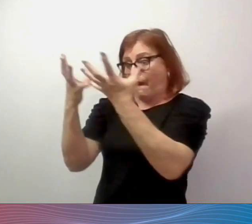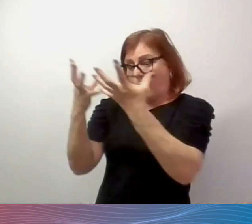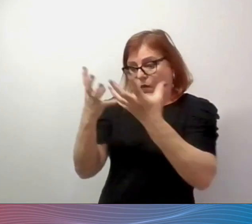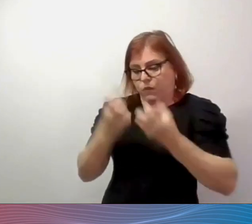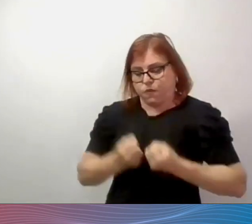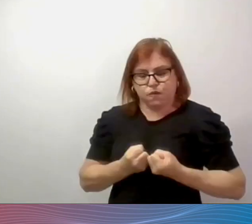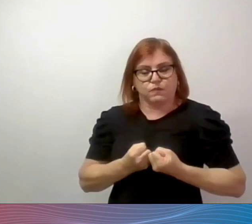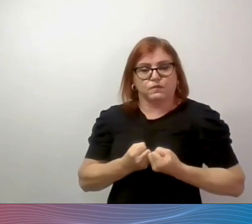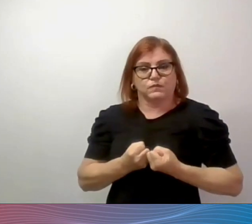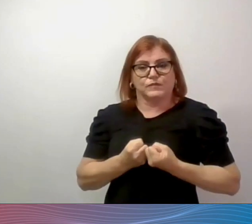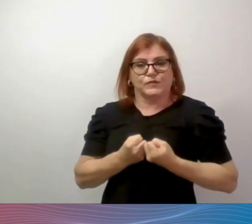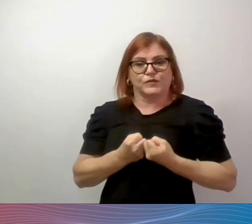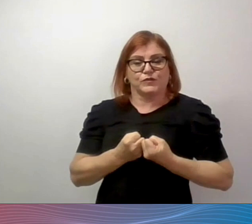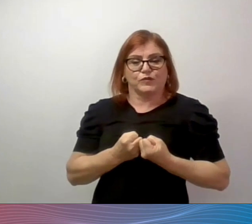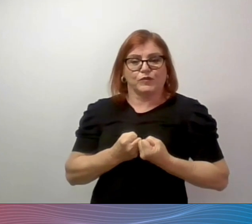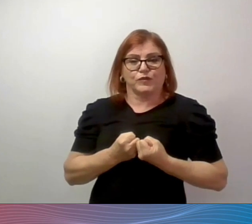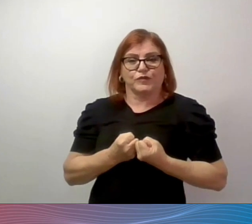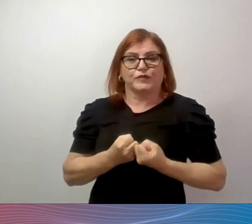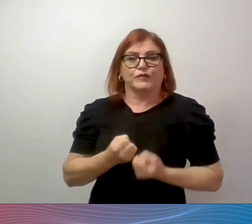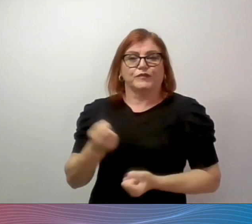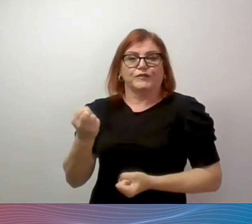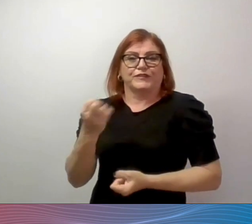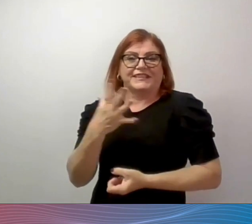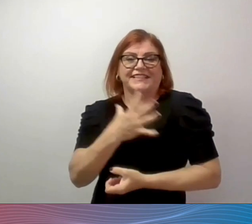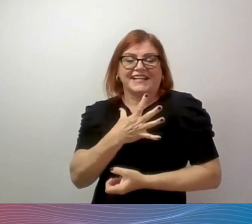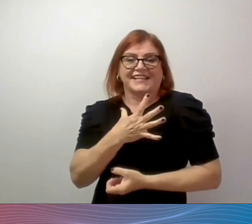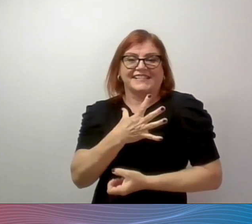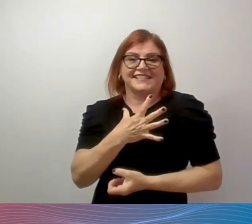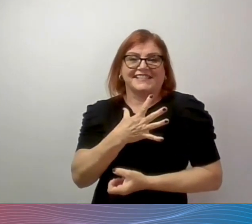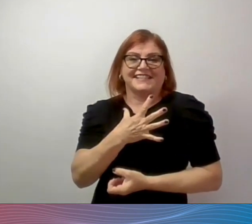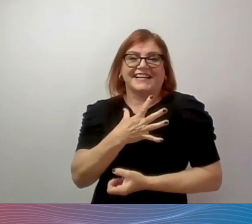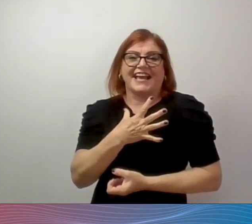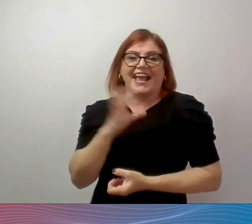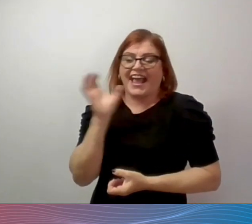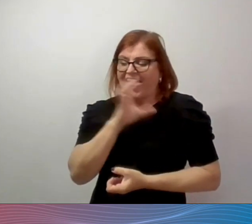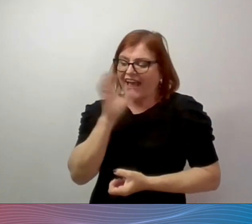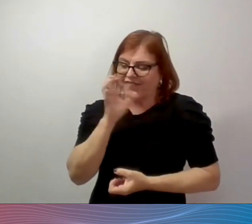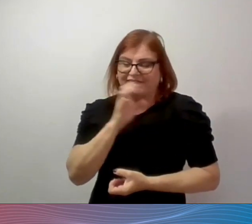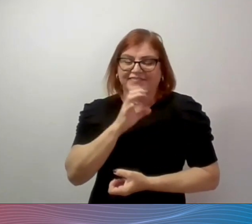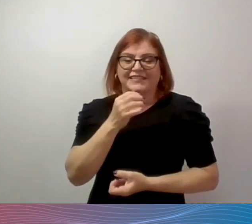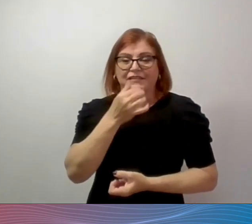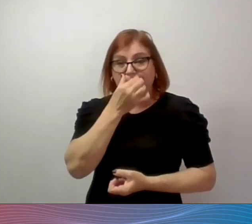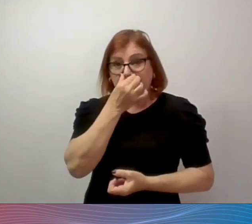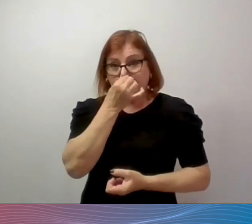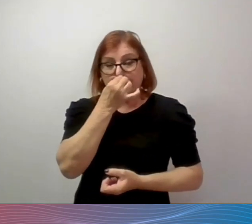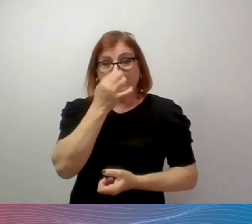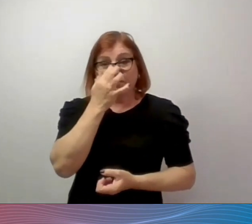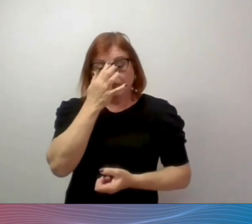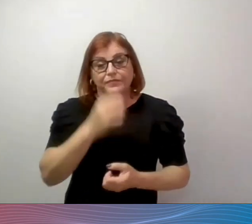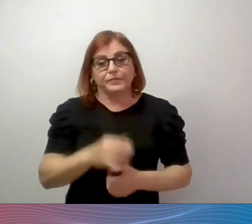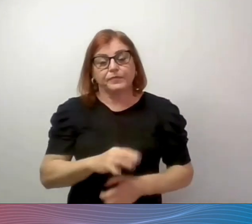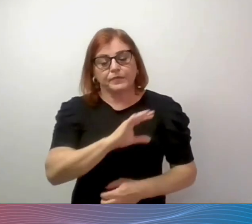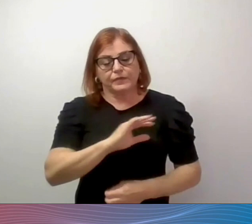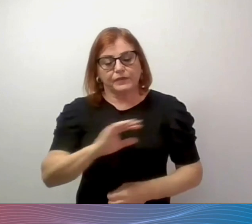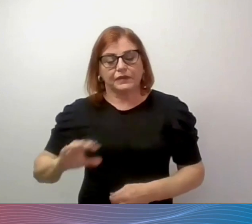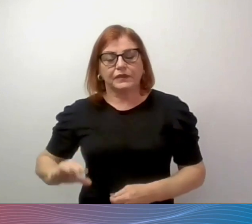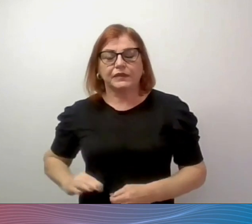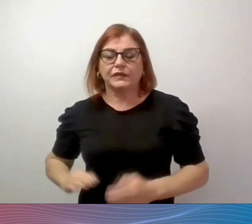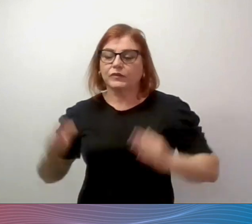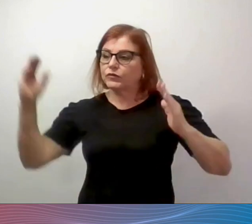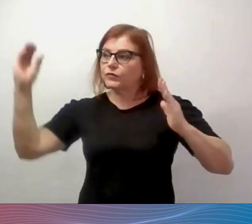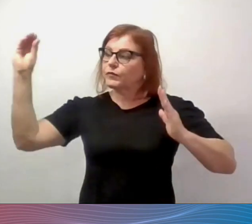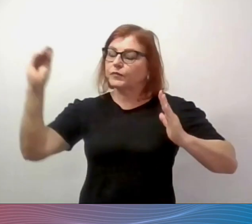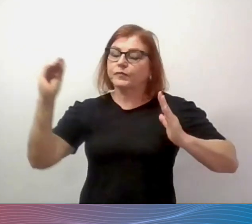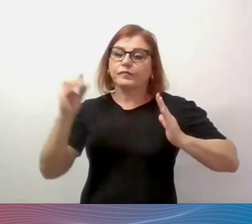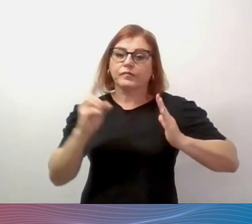this way you will absorb grace immediately. Então Cristo vai passar a habitar em você. Then